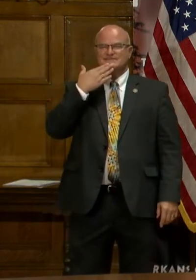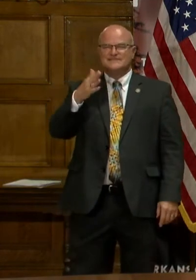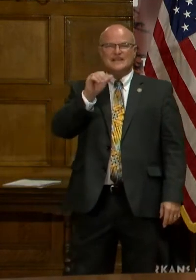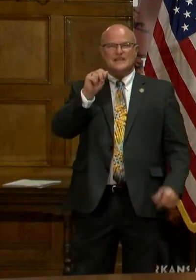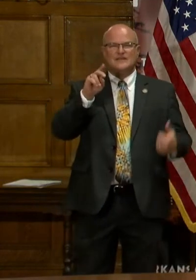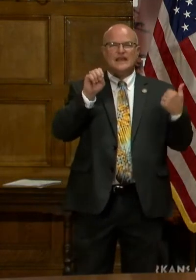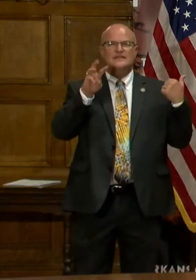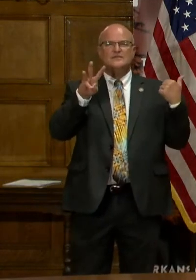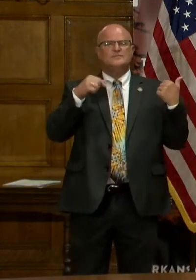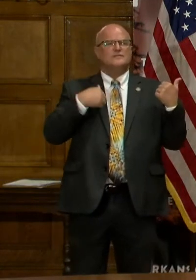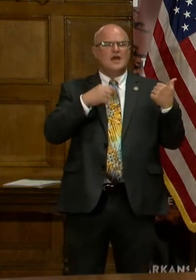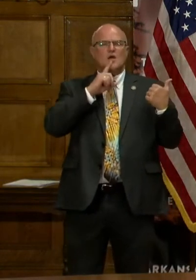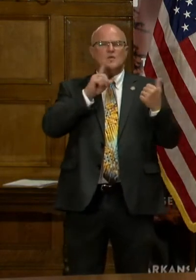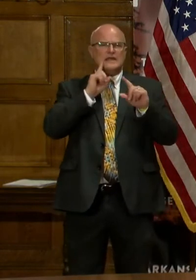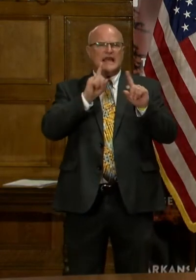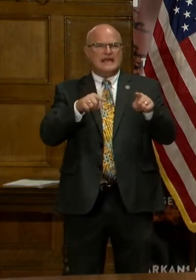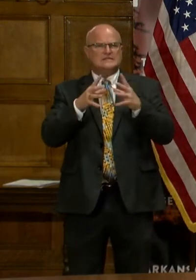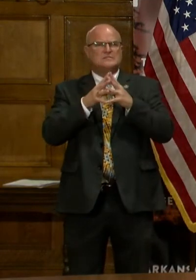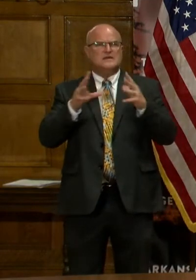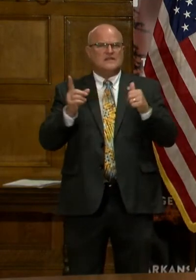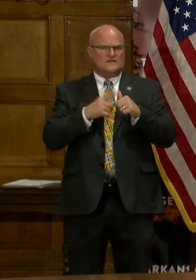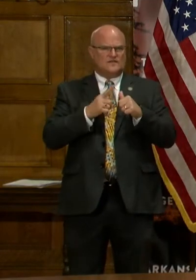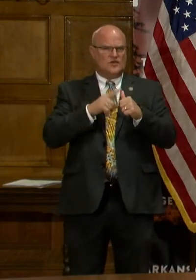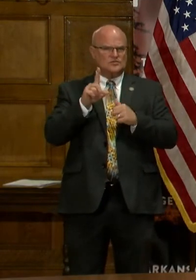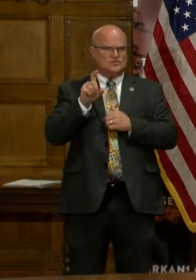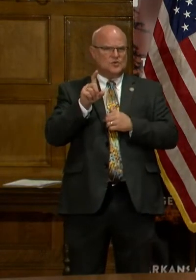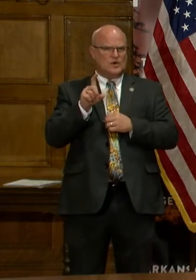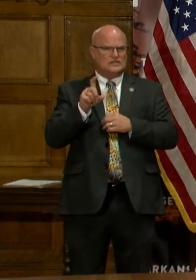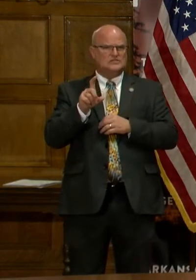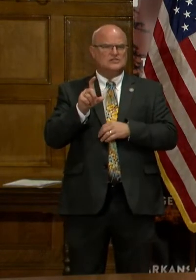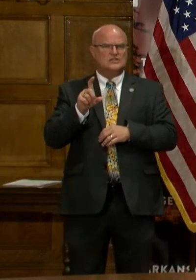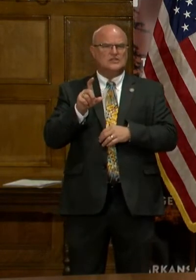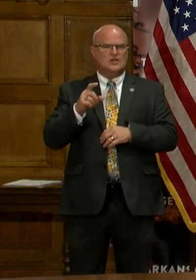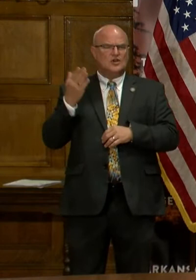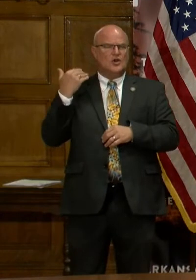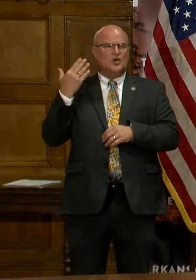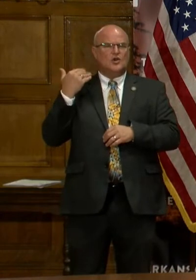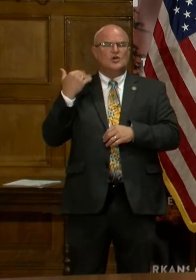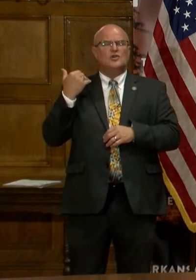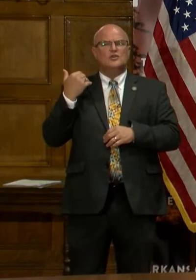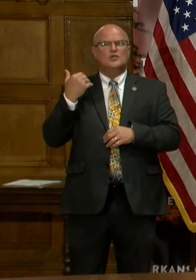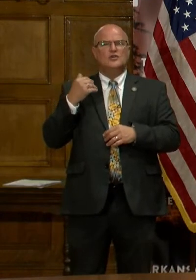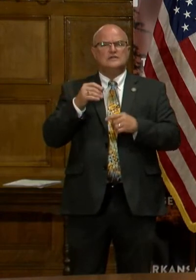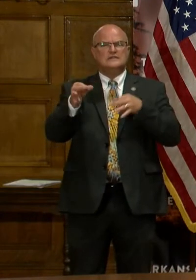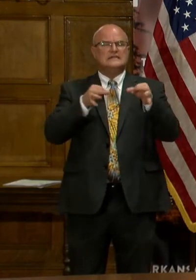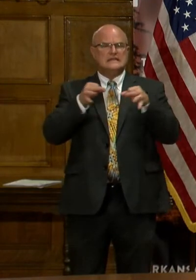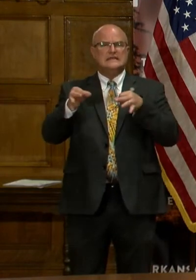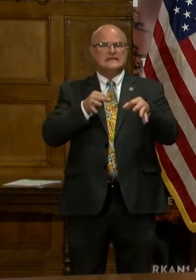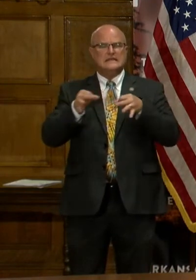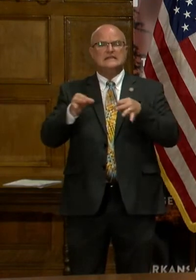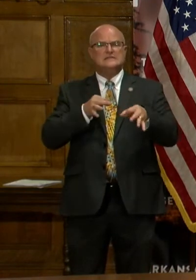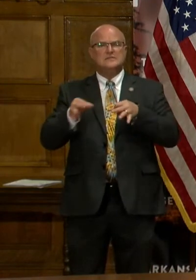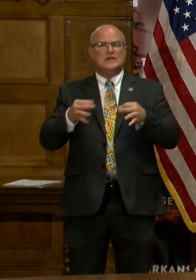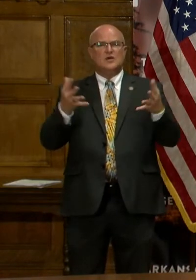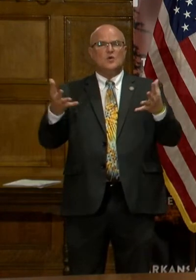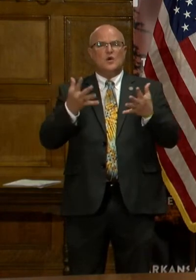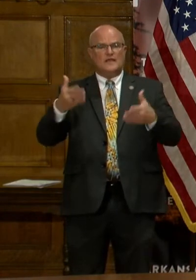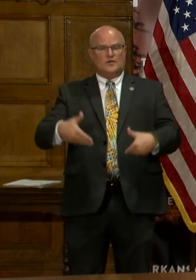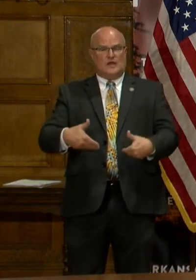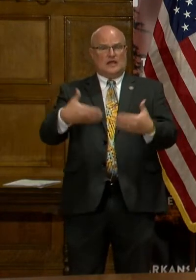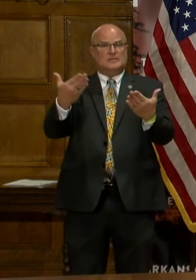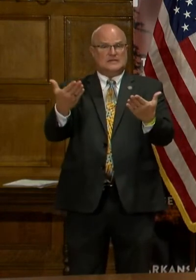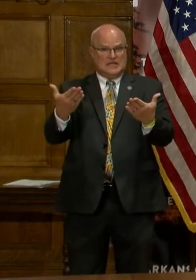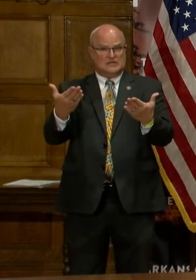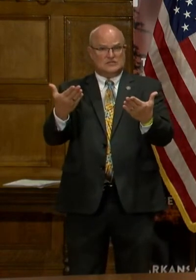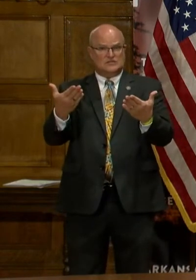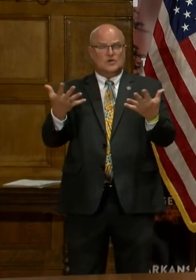And I really answered much of the first question earlier, explaining what the